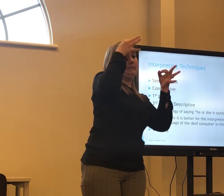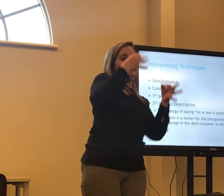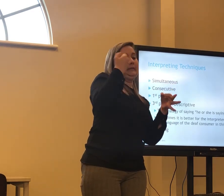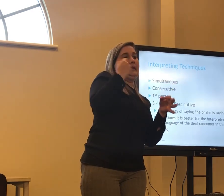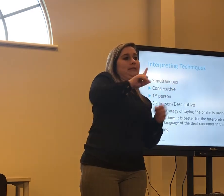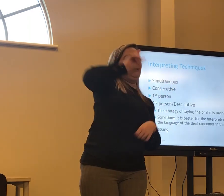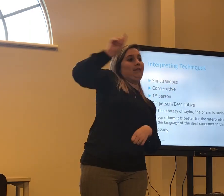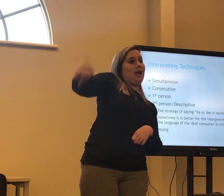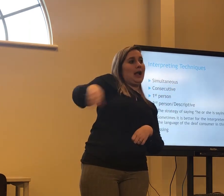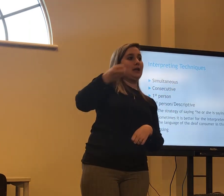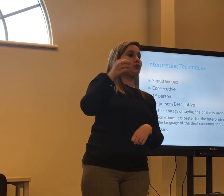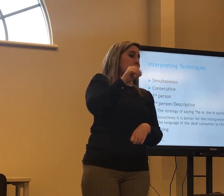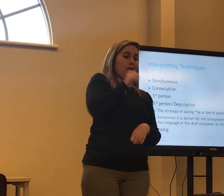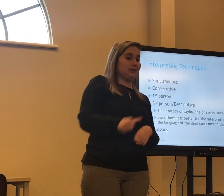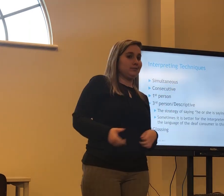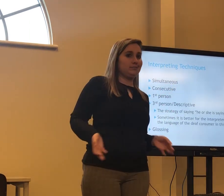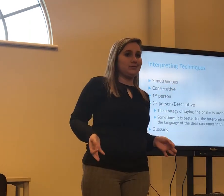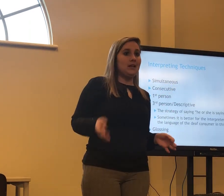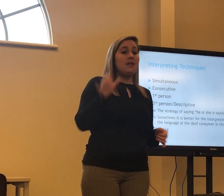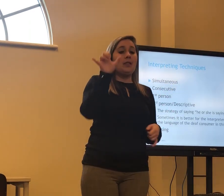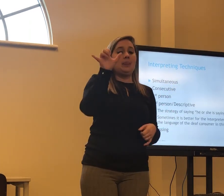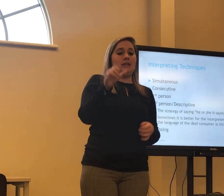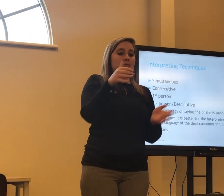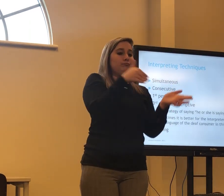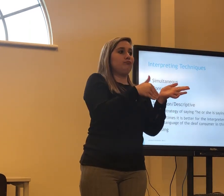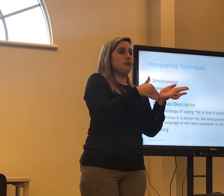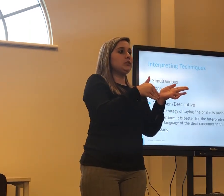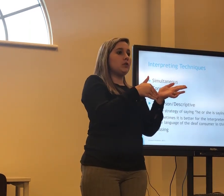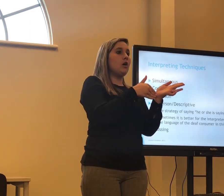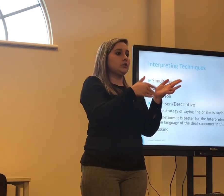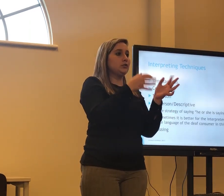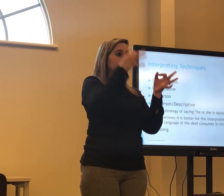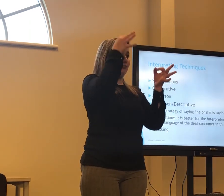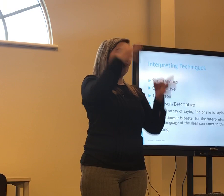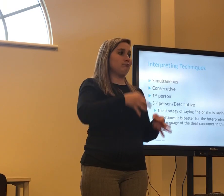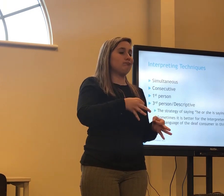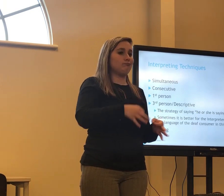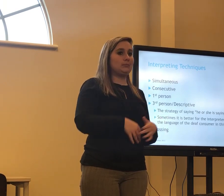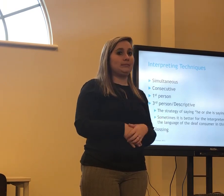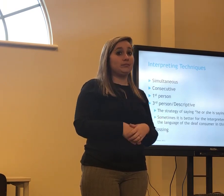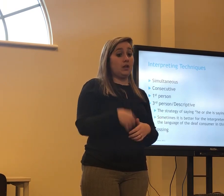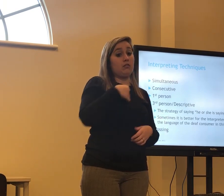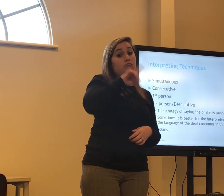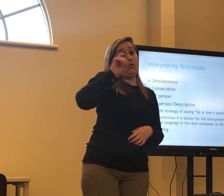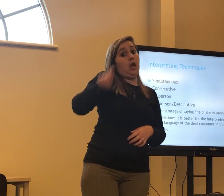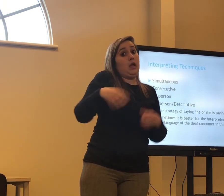put that power back in the doctor's hands. But yes, like I said, I ask a lot of questions during an assignment.